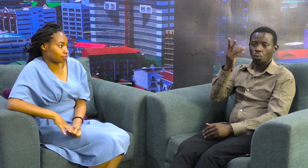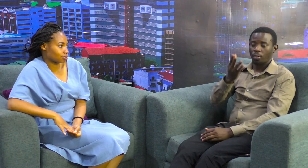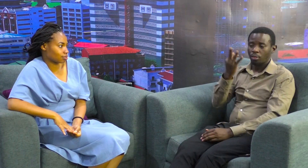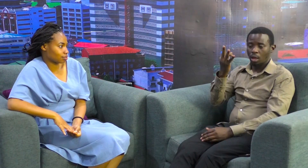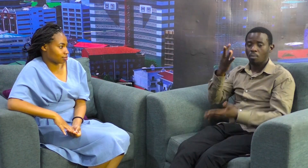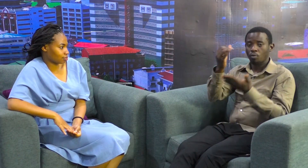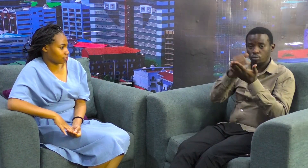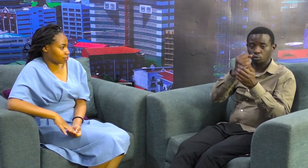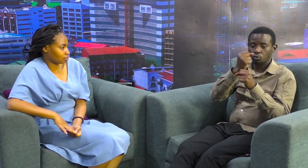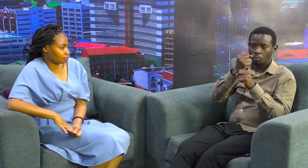gender